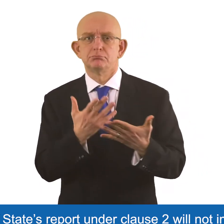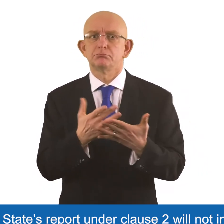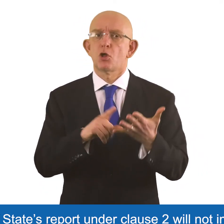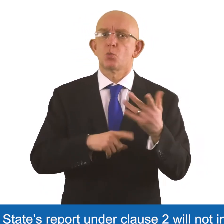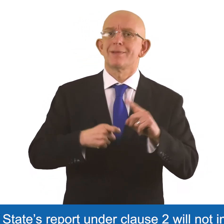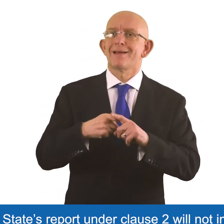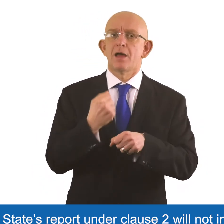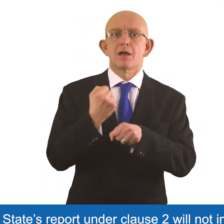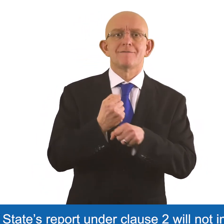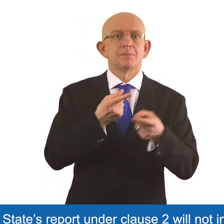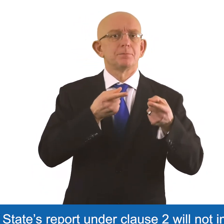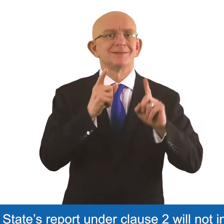government ministerial departments